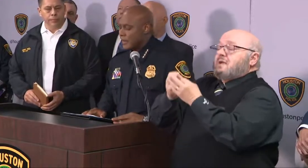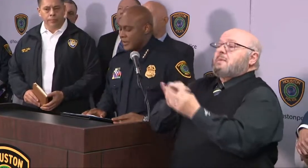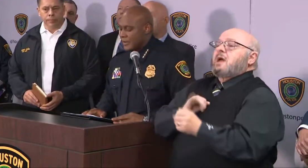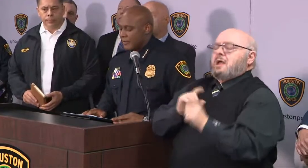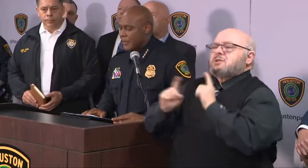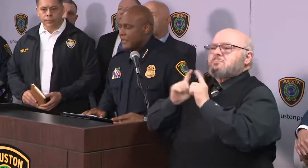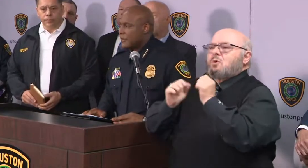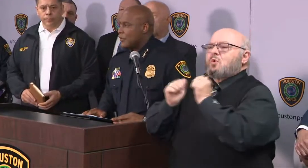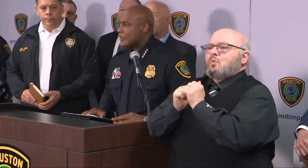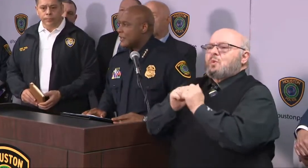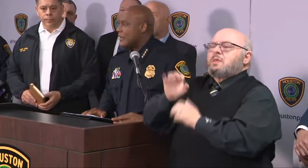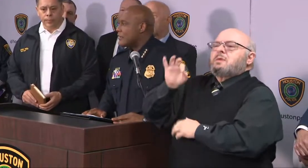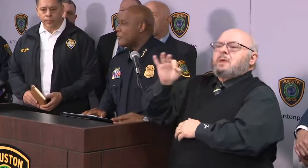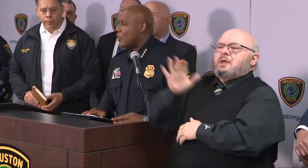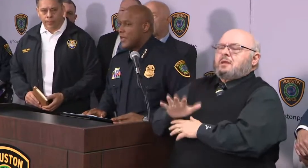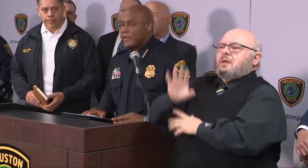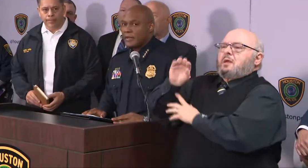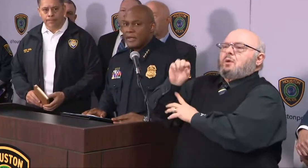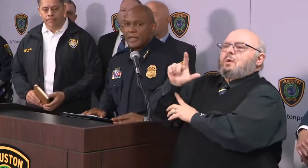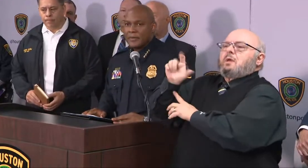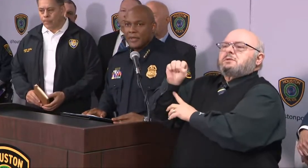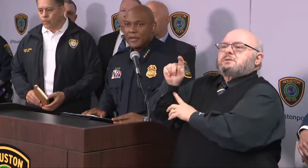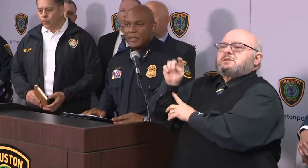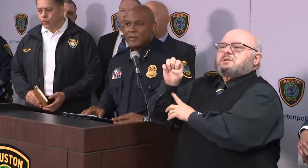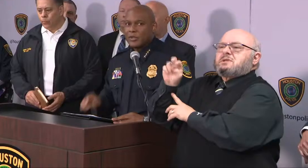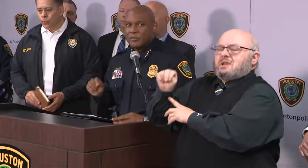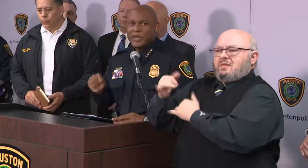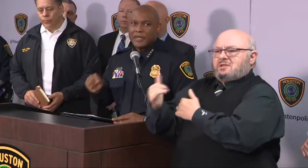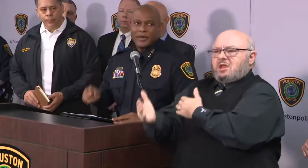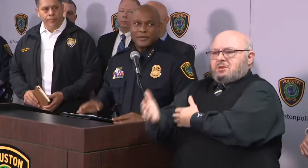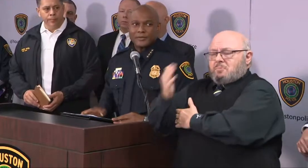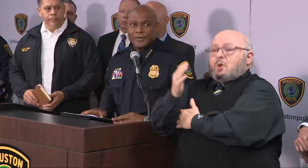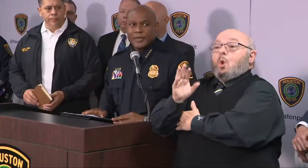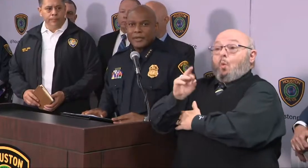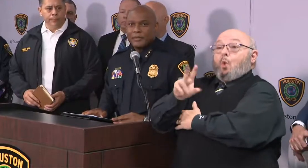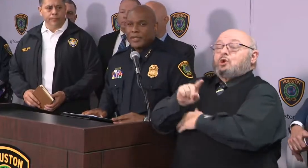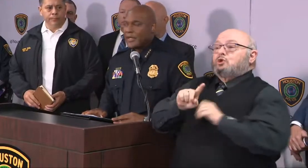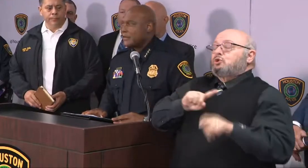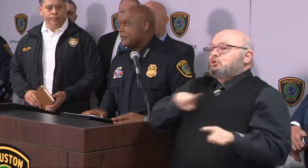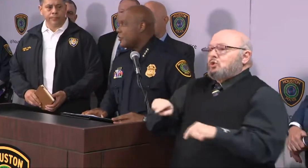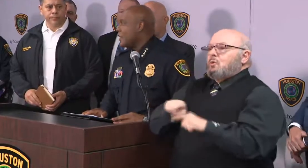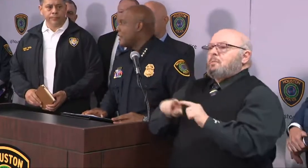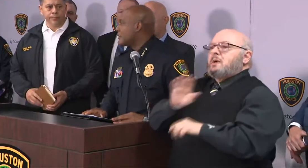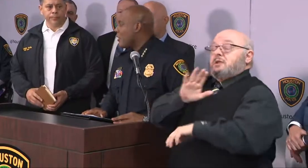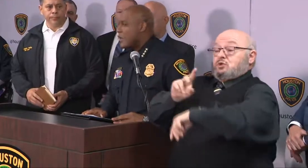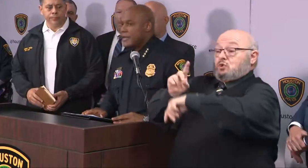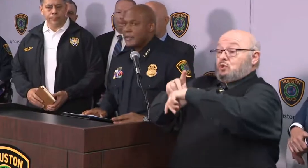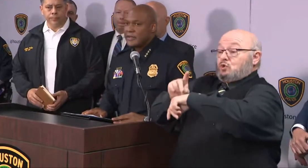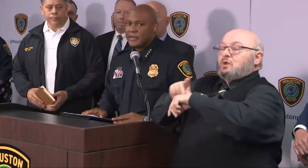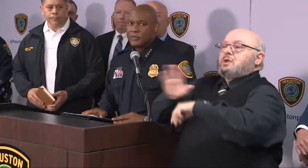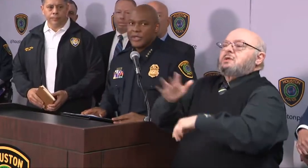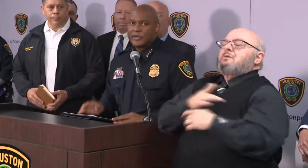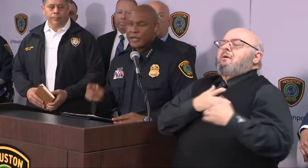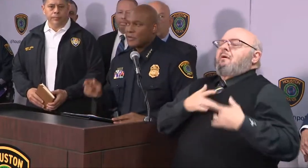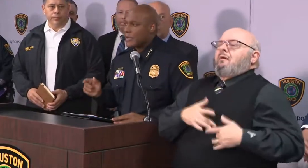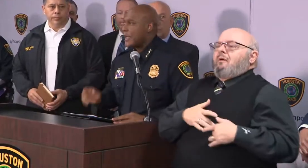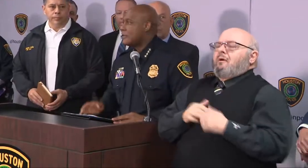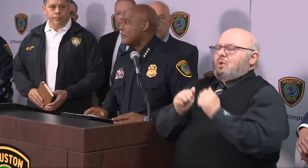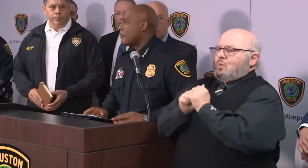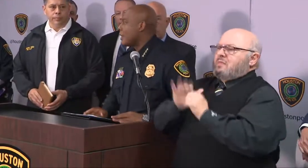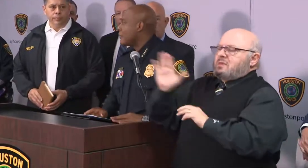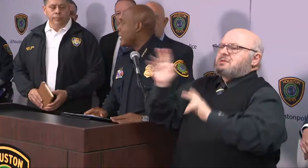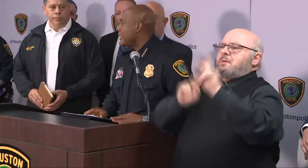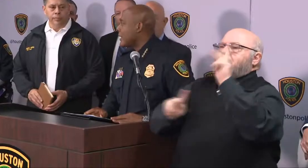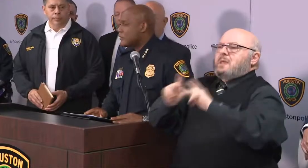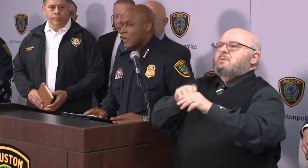to Pastor Osteen this morning, and he would have been here. But his duty, his heart is with his